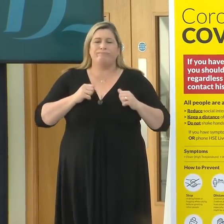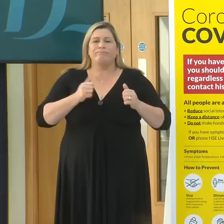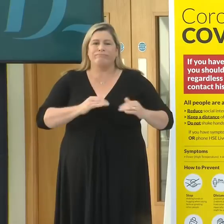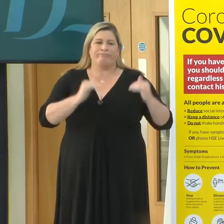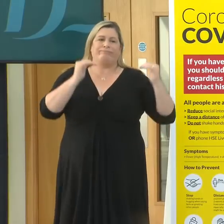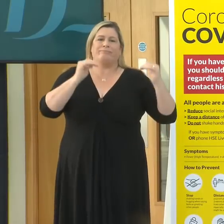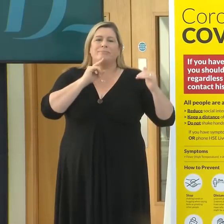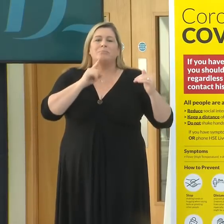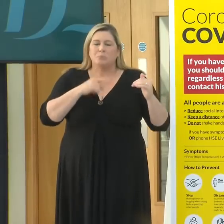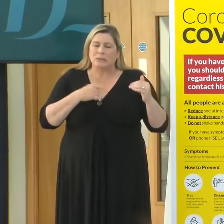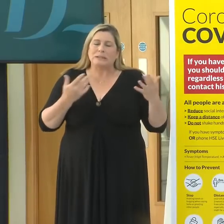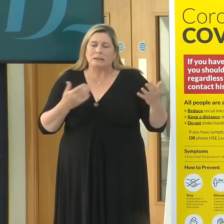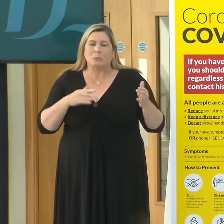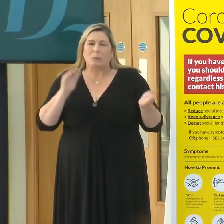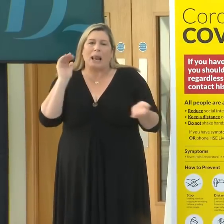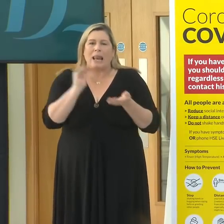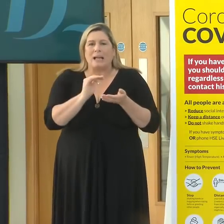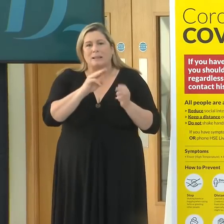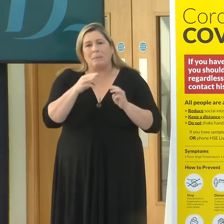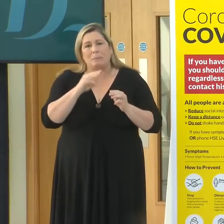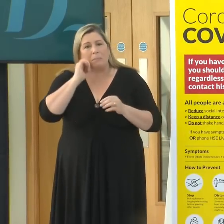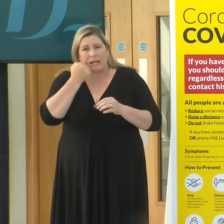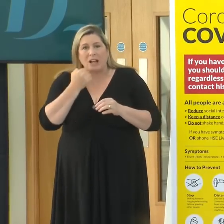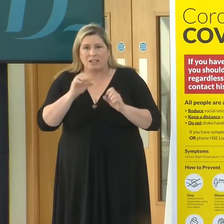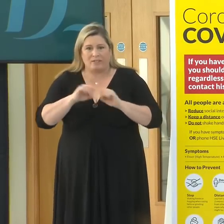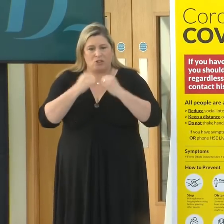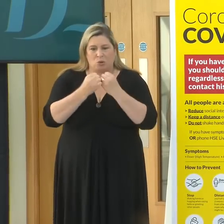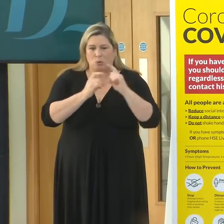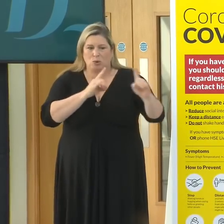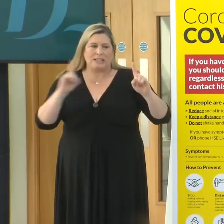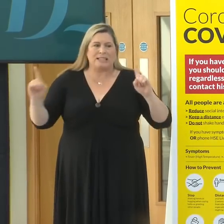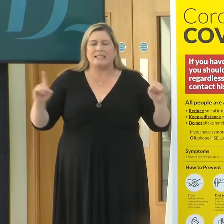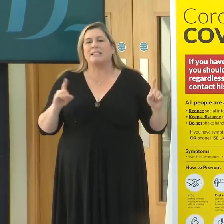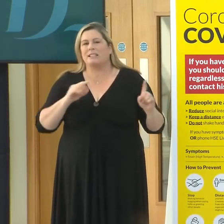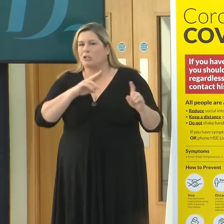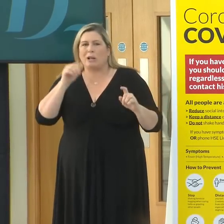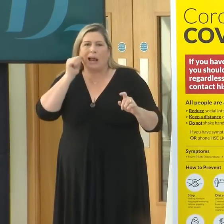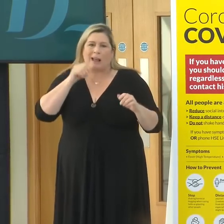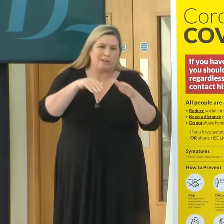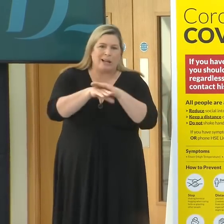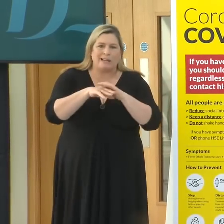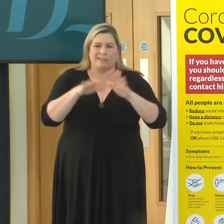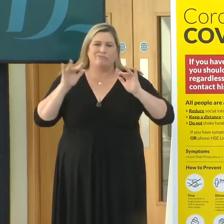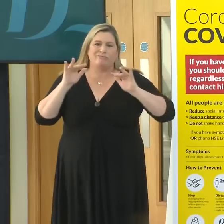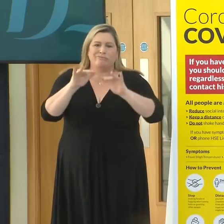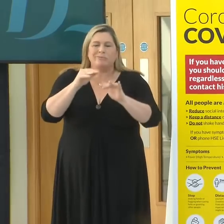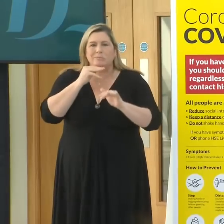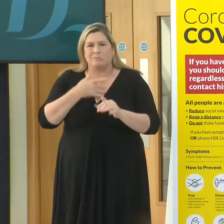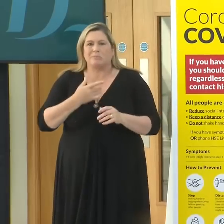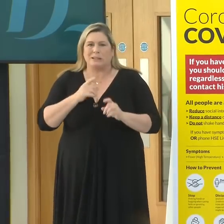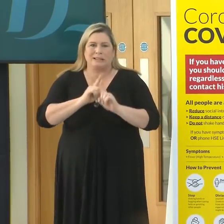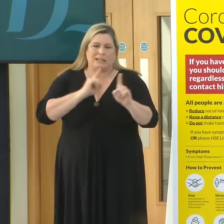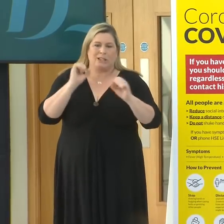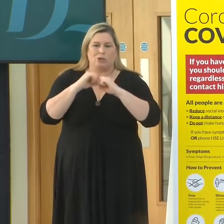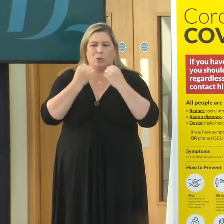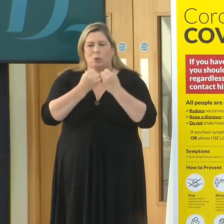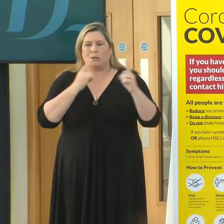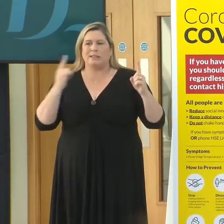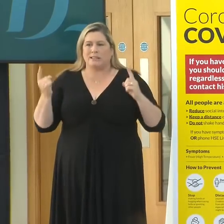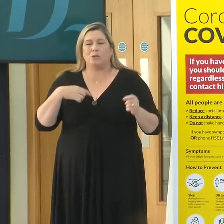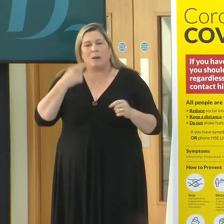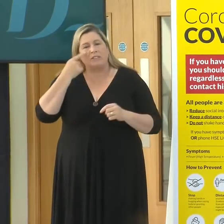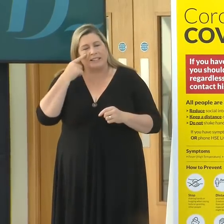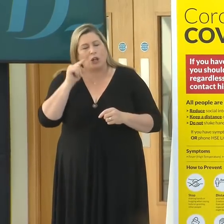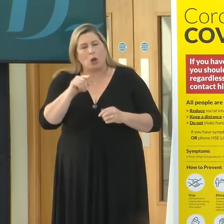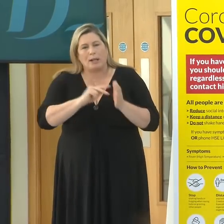minute. There'll be less people we can have congregated at points in time. So we have to look at the total capacity that we have to us. And just